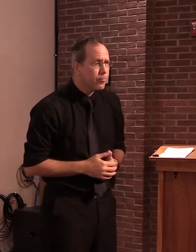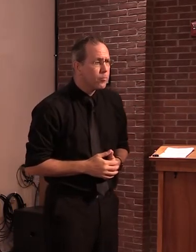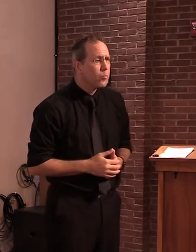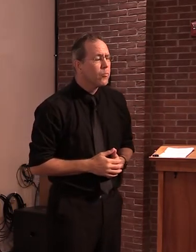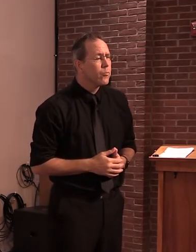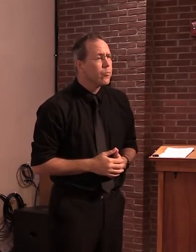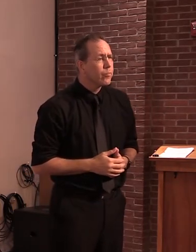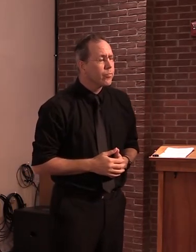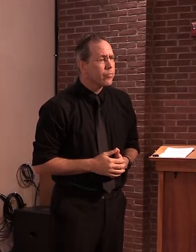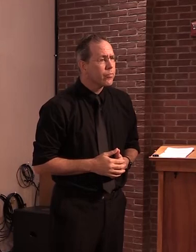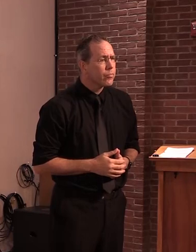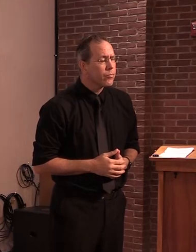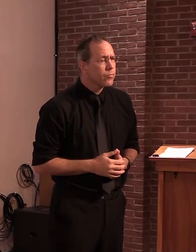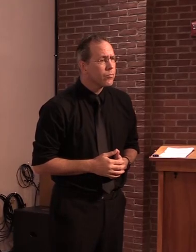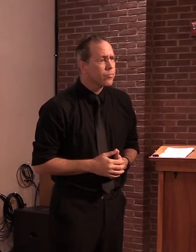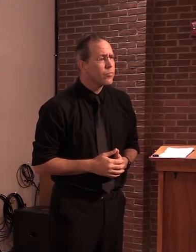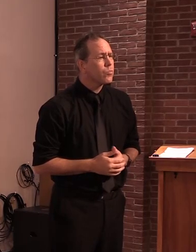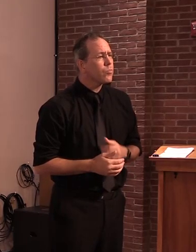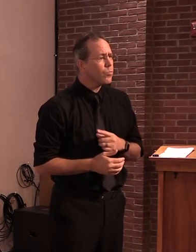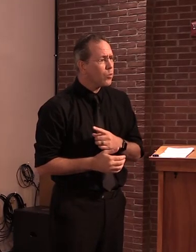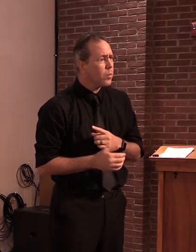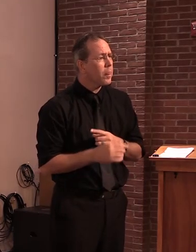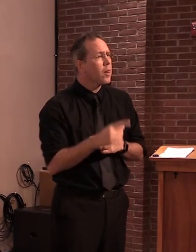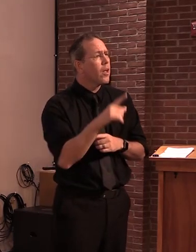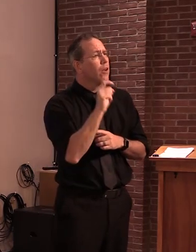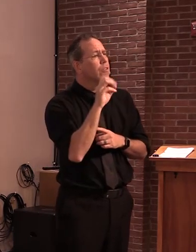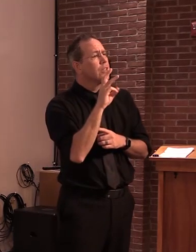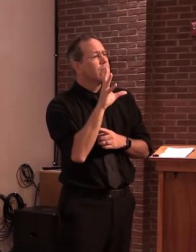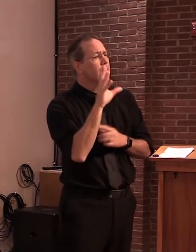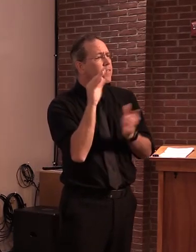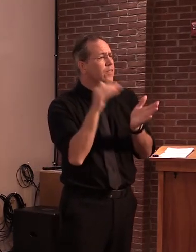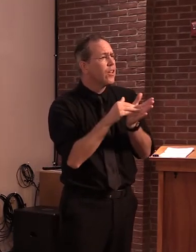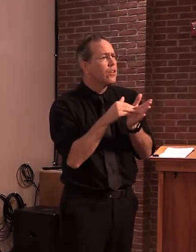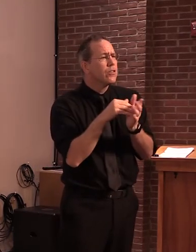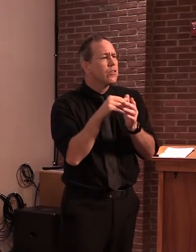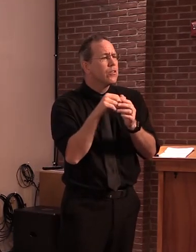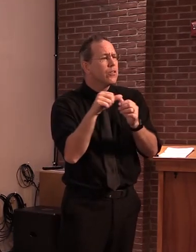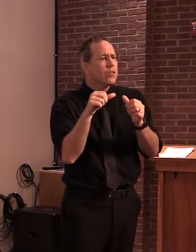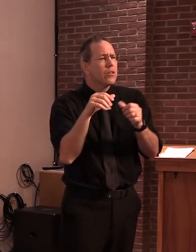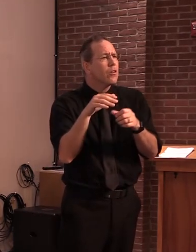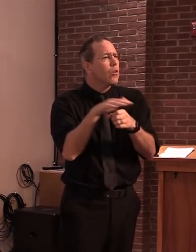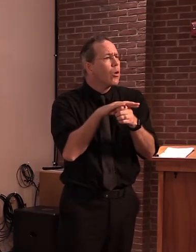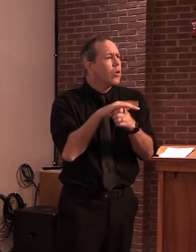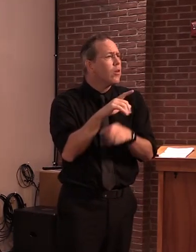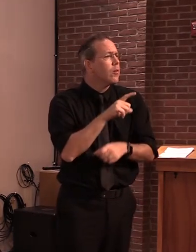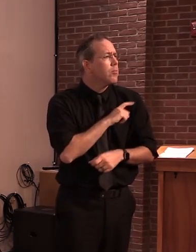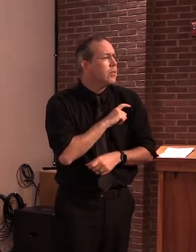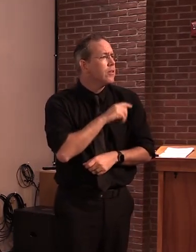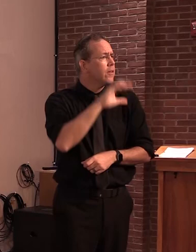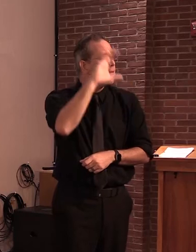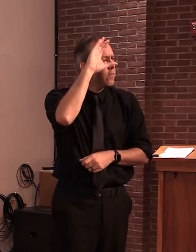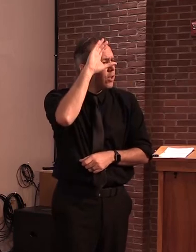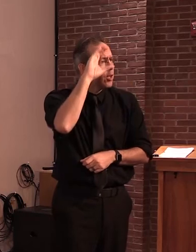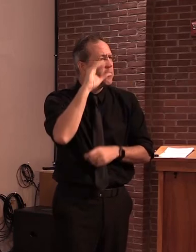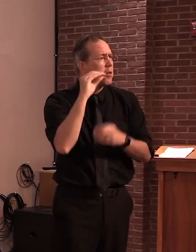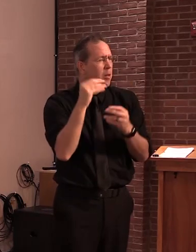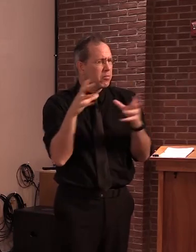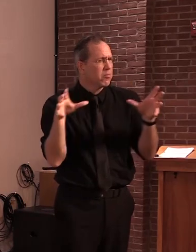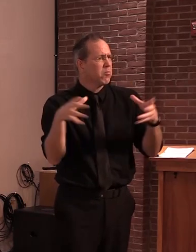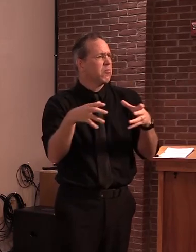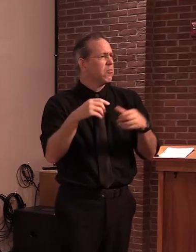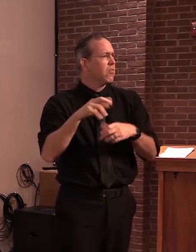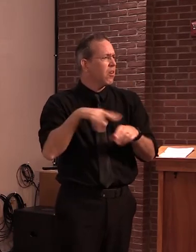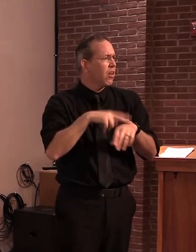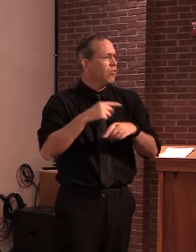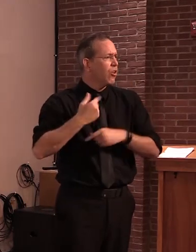165,000. To your local fire department, EMS, or emergency management department. And what